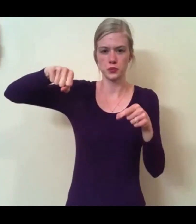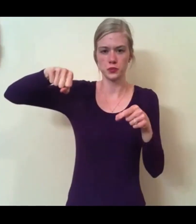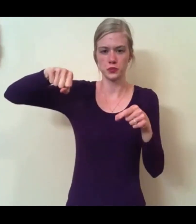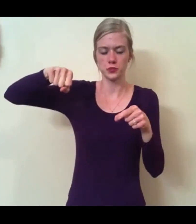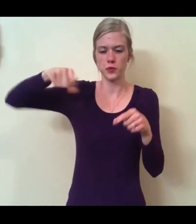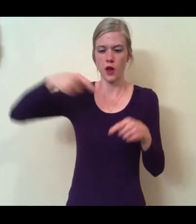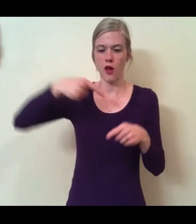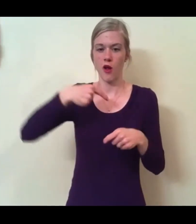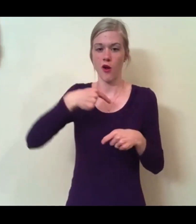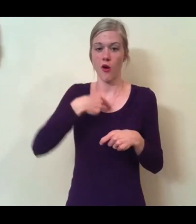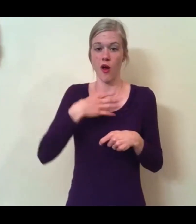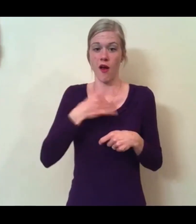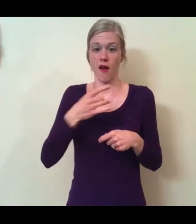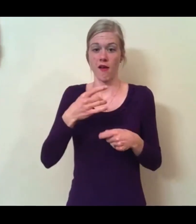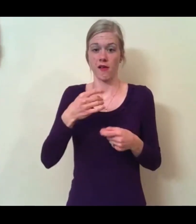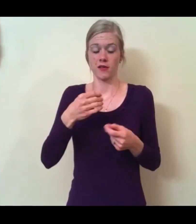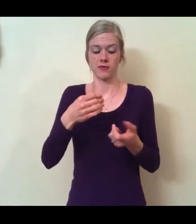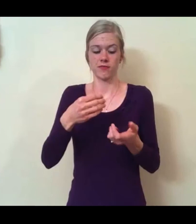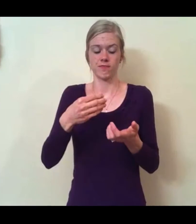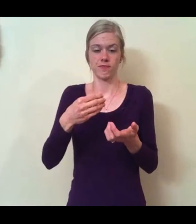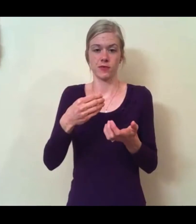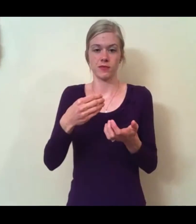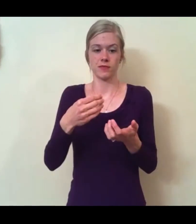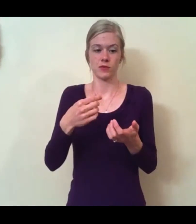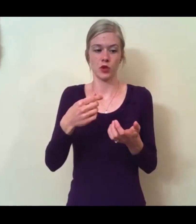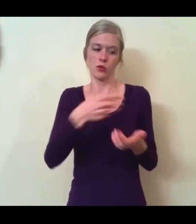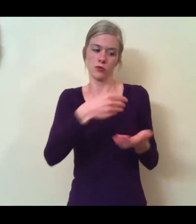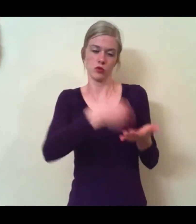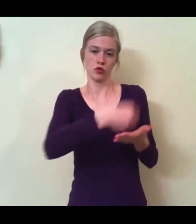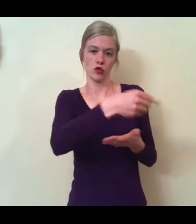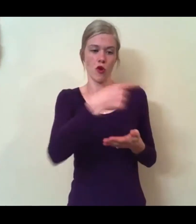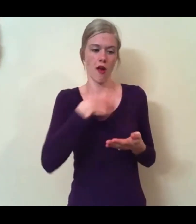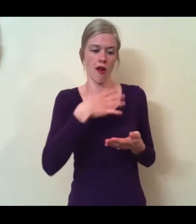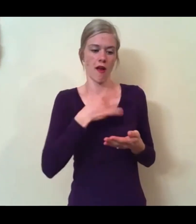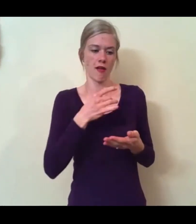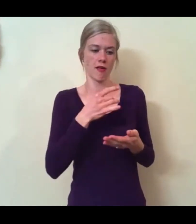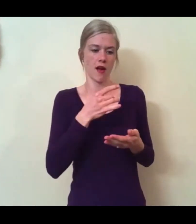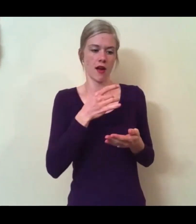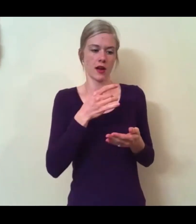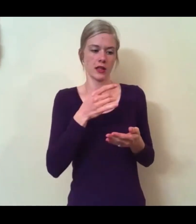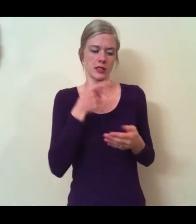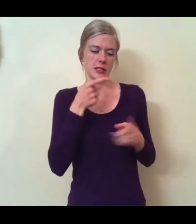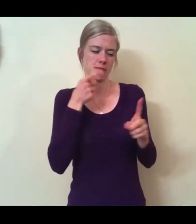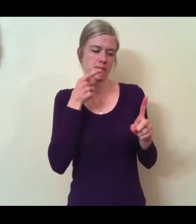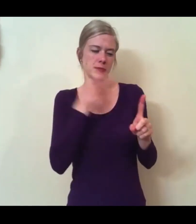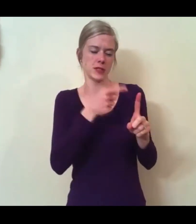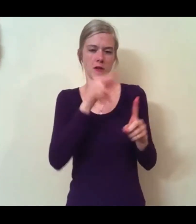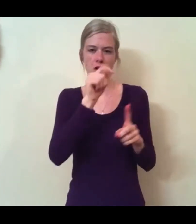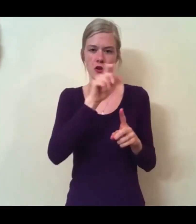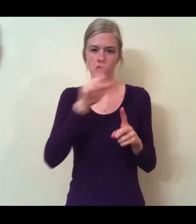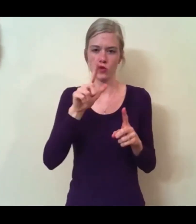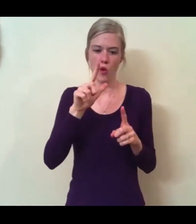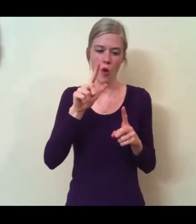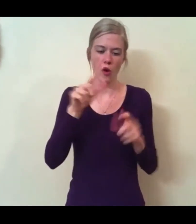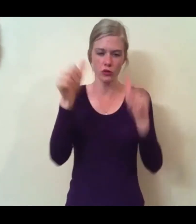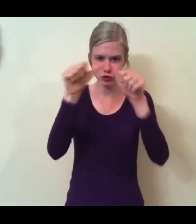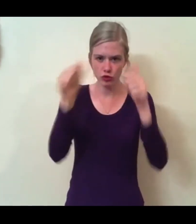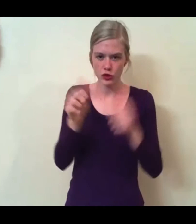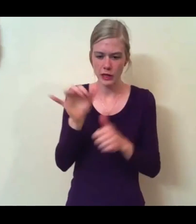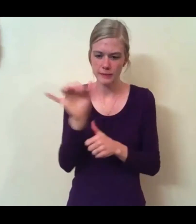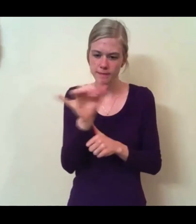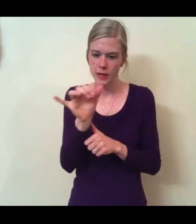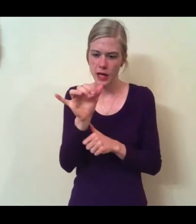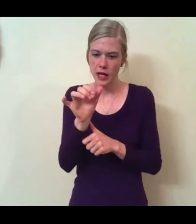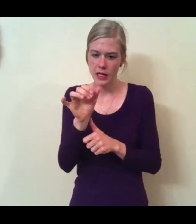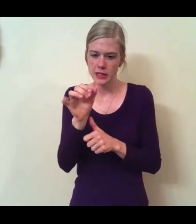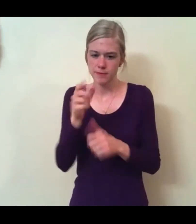much. It's shaped kind of like a tomato soup can, except it's a little narrower